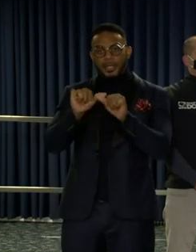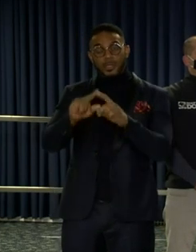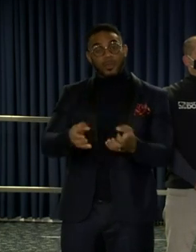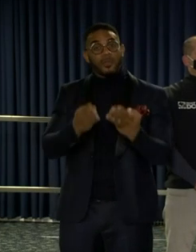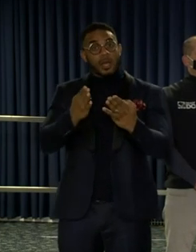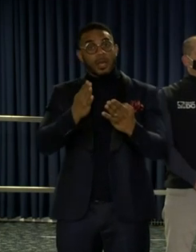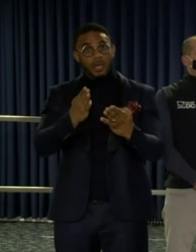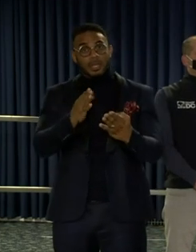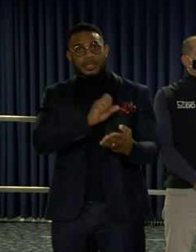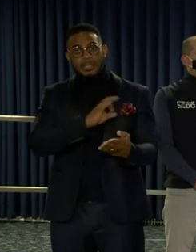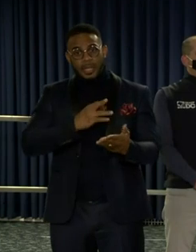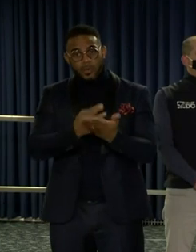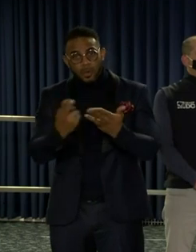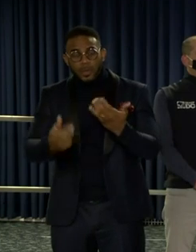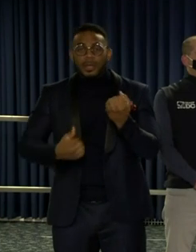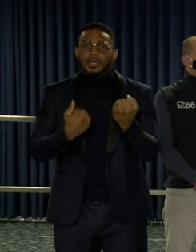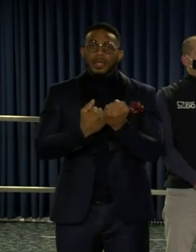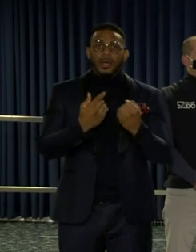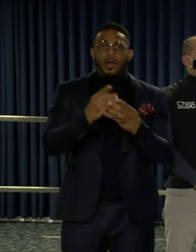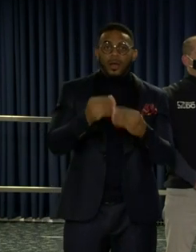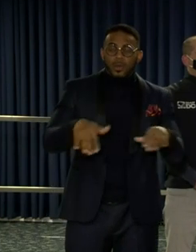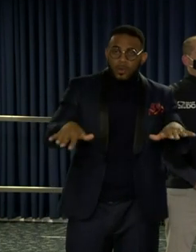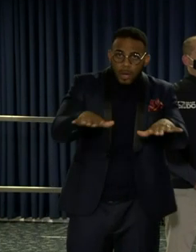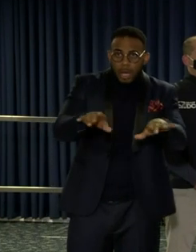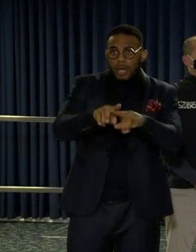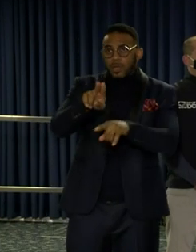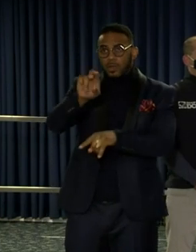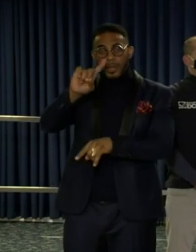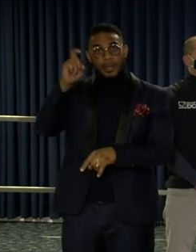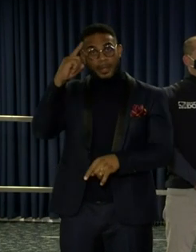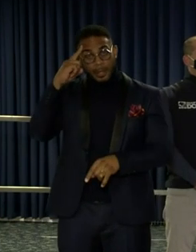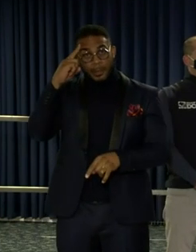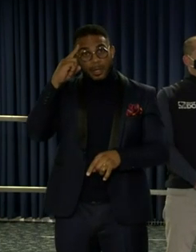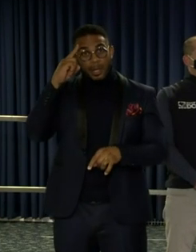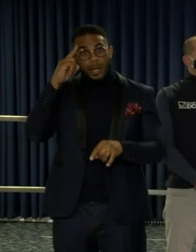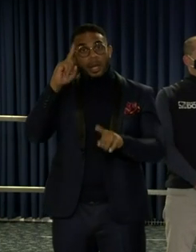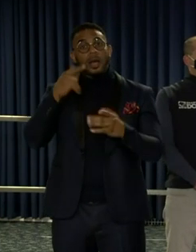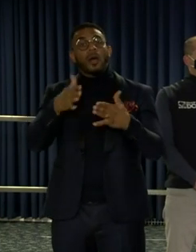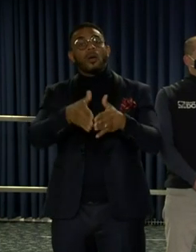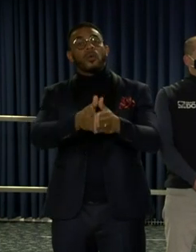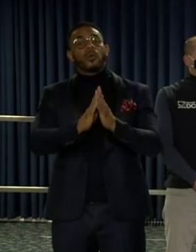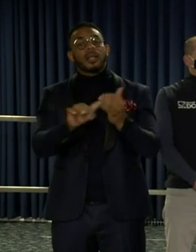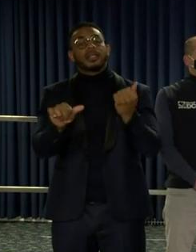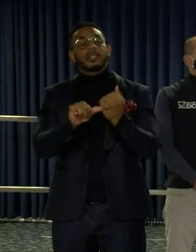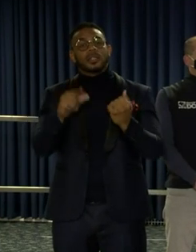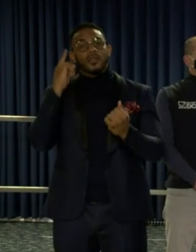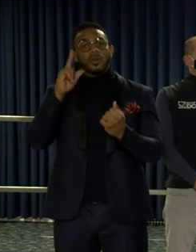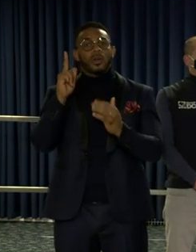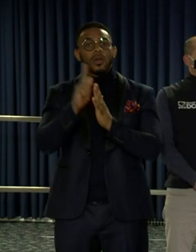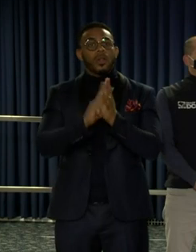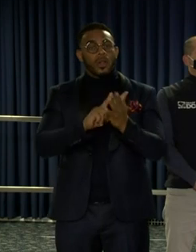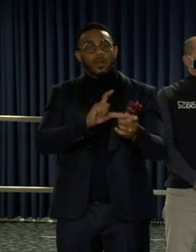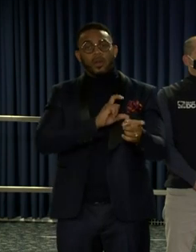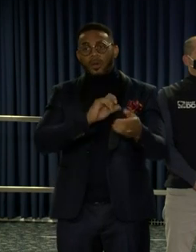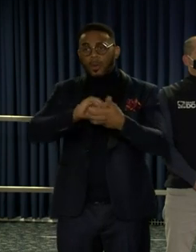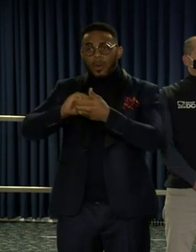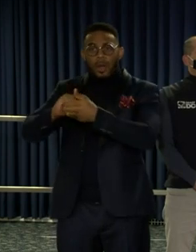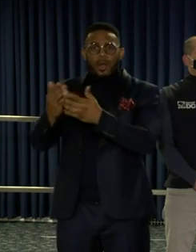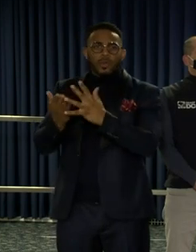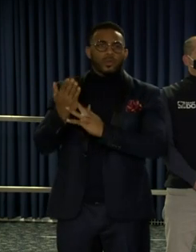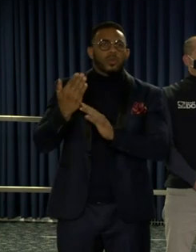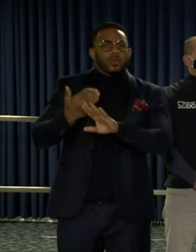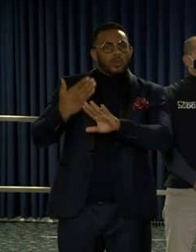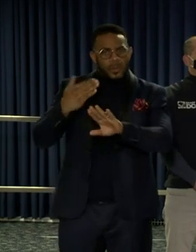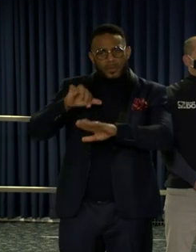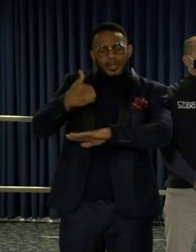provide personnel resources and assistance on the grounds of the U.S. Capitol and has requested the assistance of law enforcement partners through a